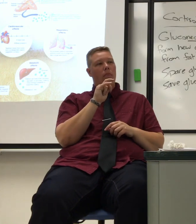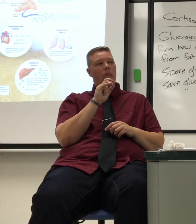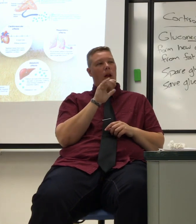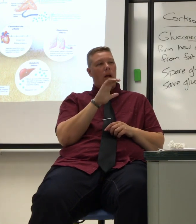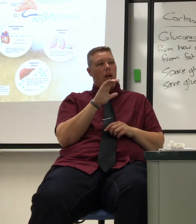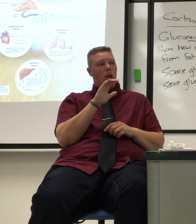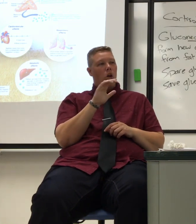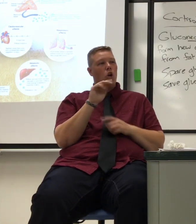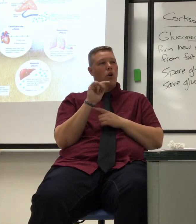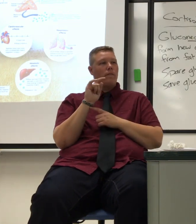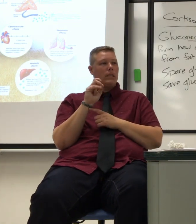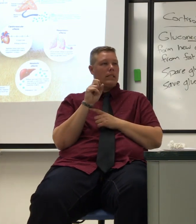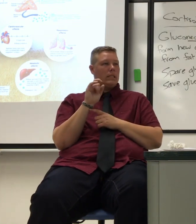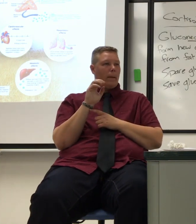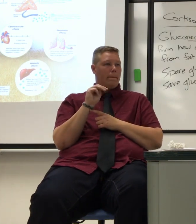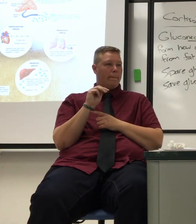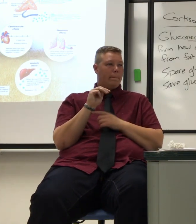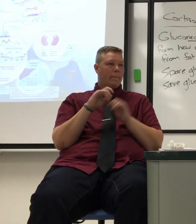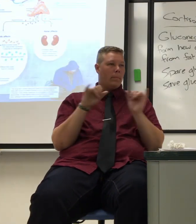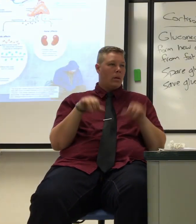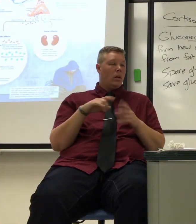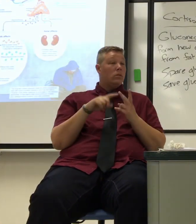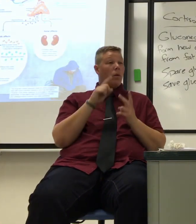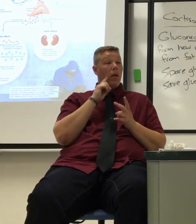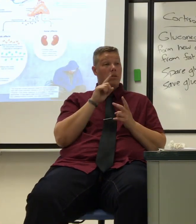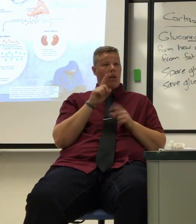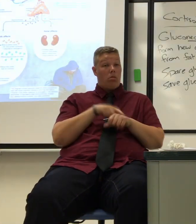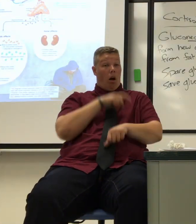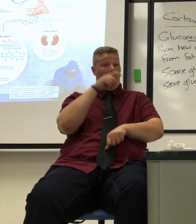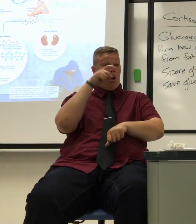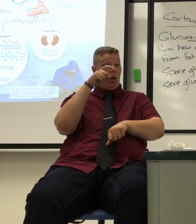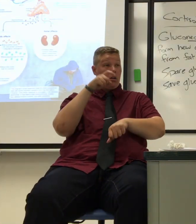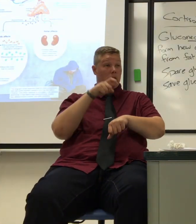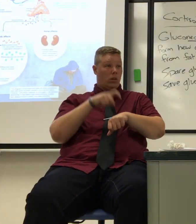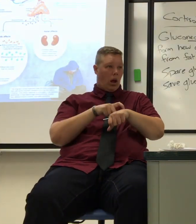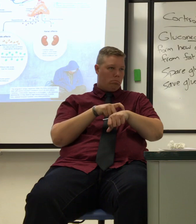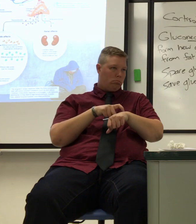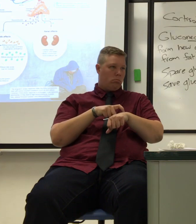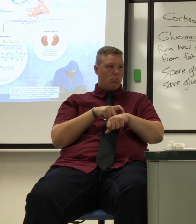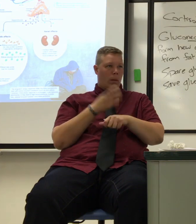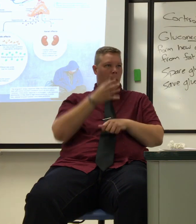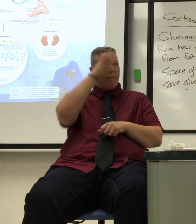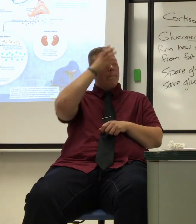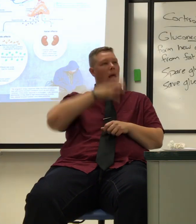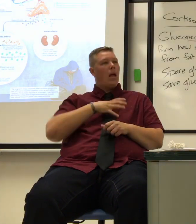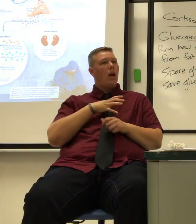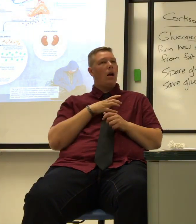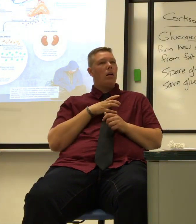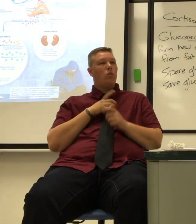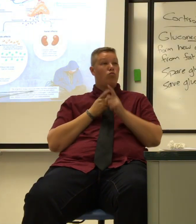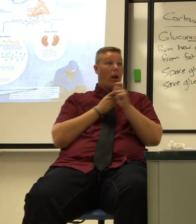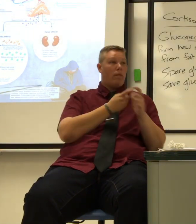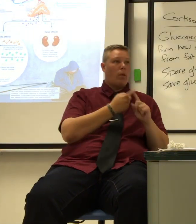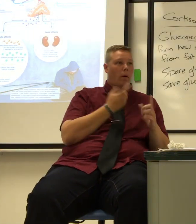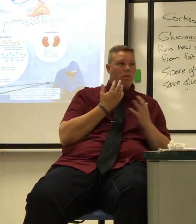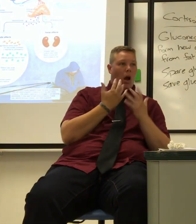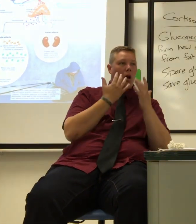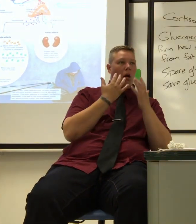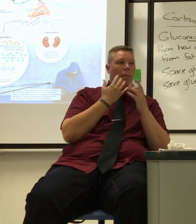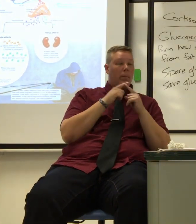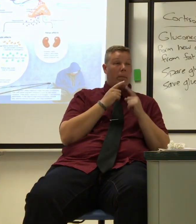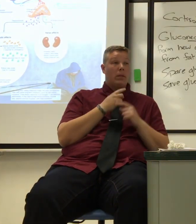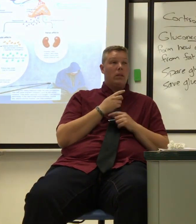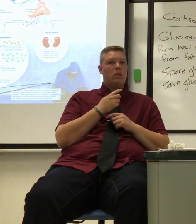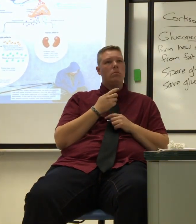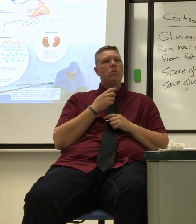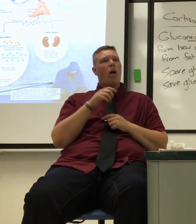physiology effects. But over a longer period of time, they give the example of a man, he's got nowhere to go. Okay, he's on